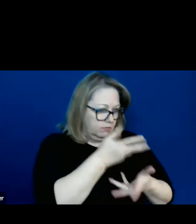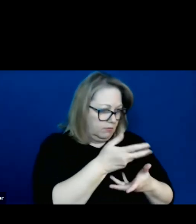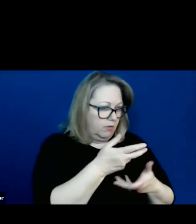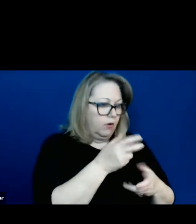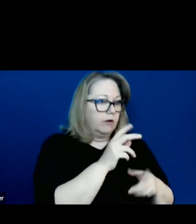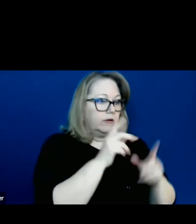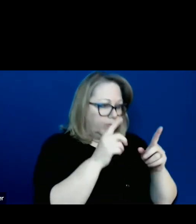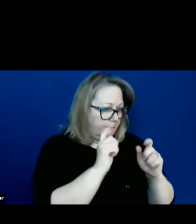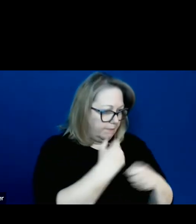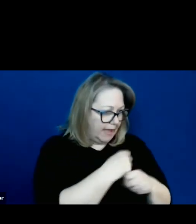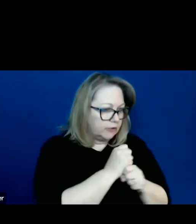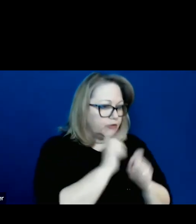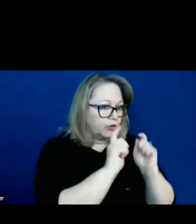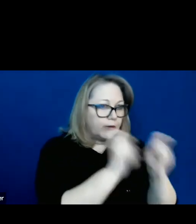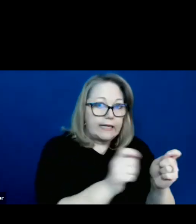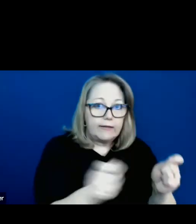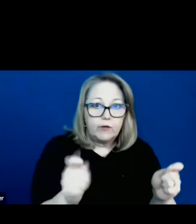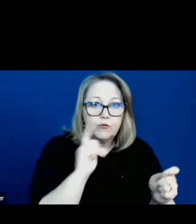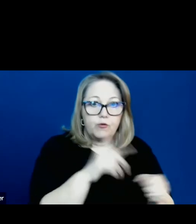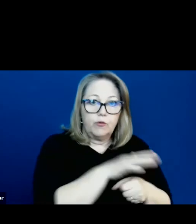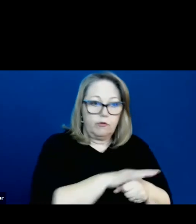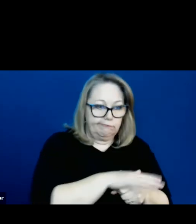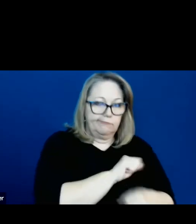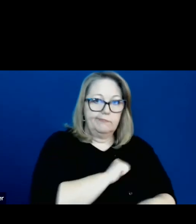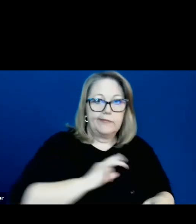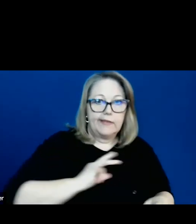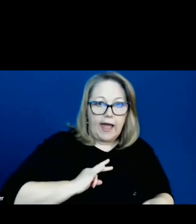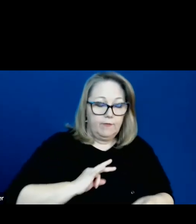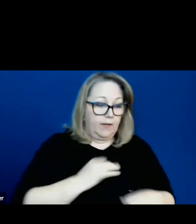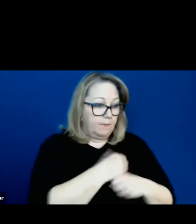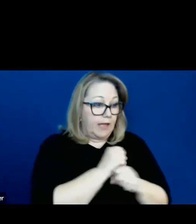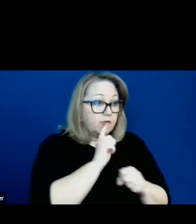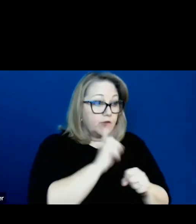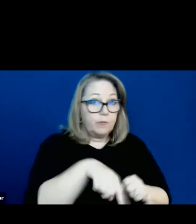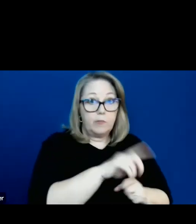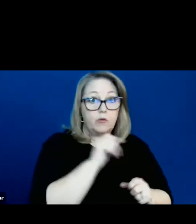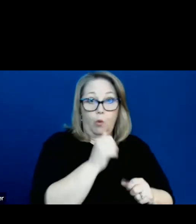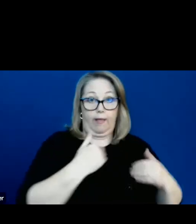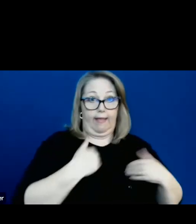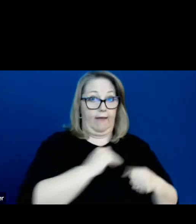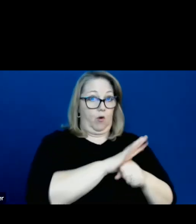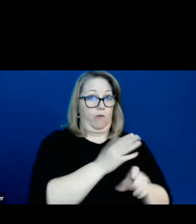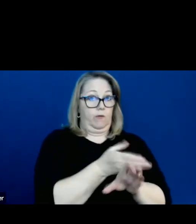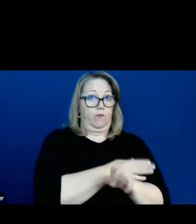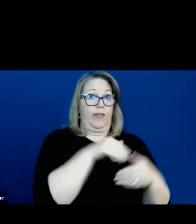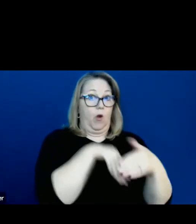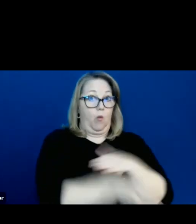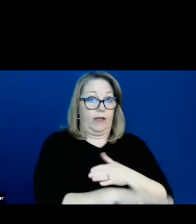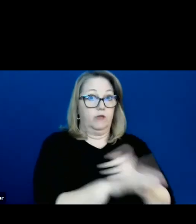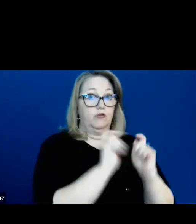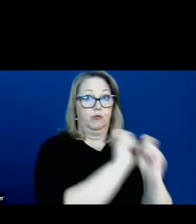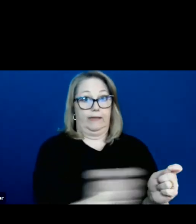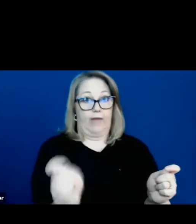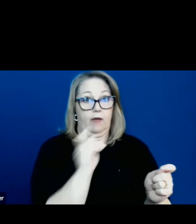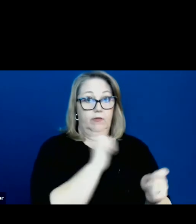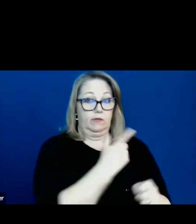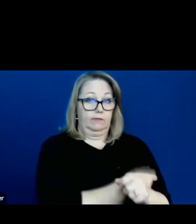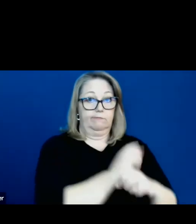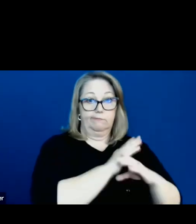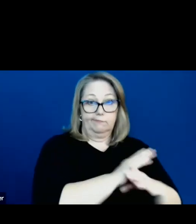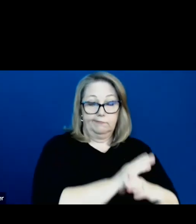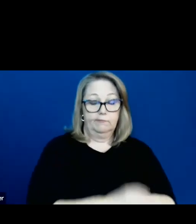to ensure vaccinating pharmacists are COVID-negative before entering the facilities to provide vaccinations. We have heard from many facilities across